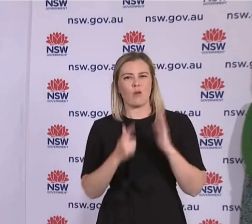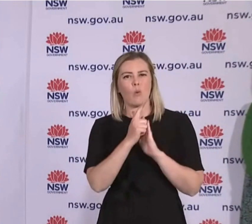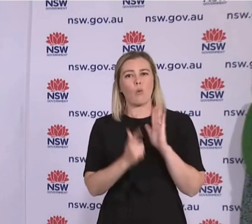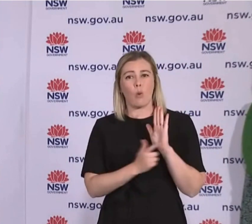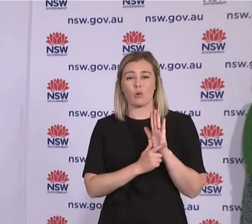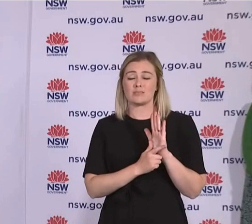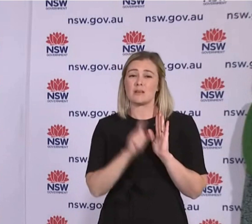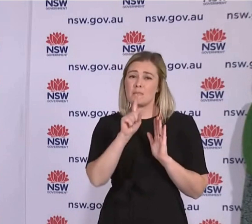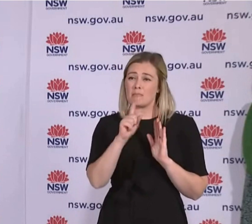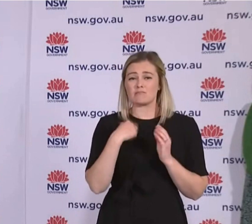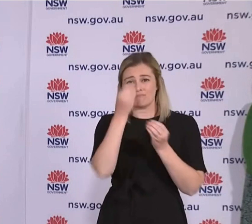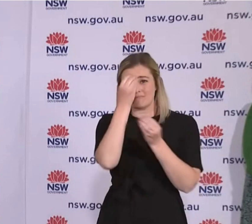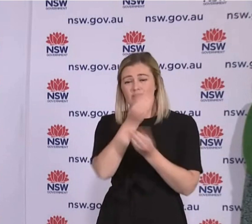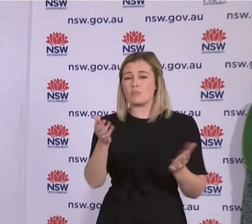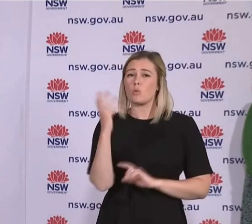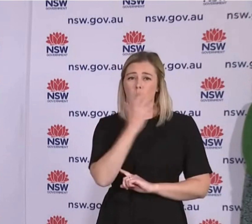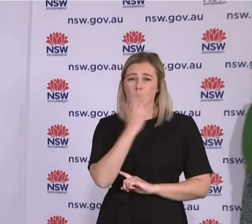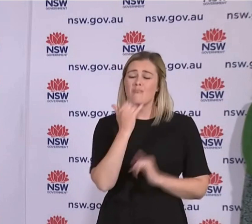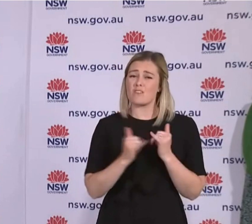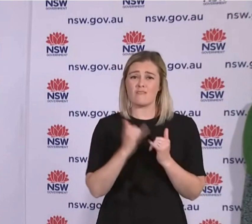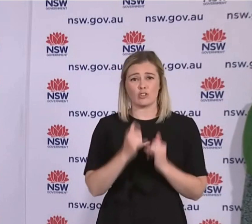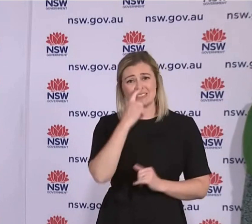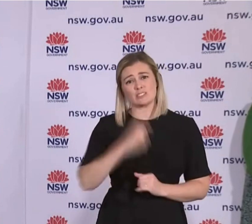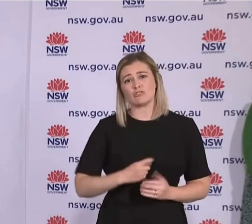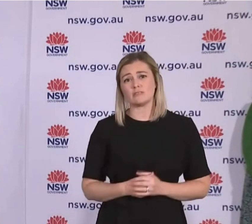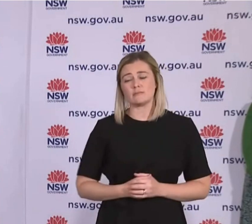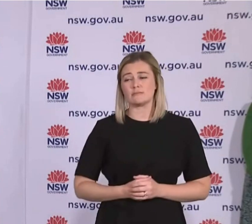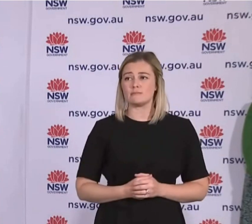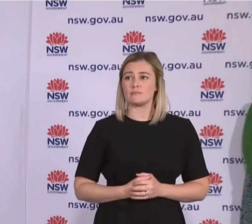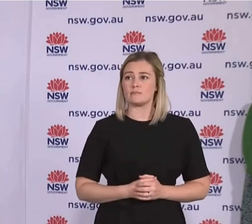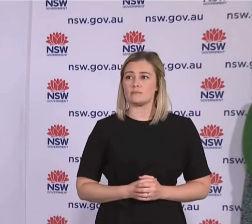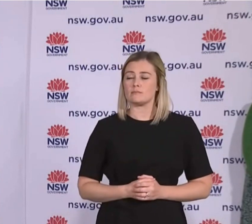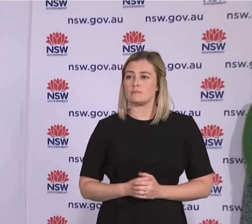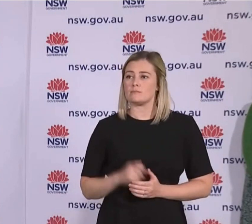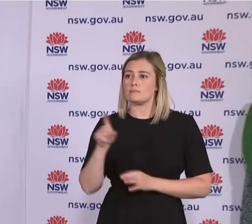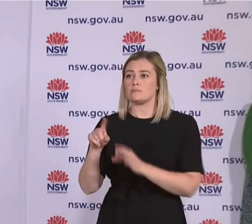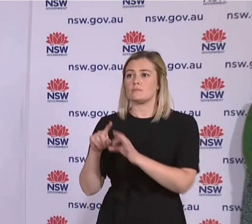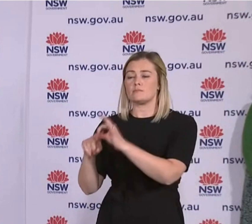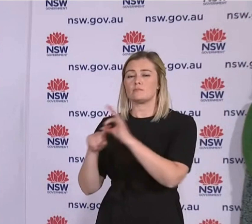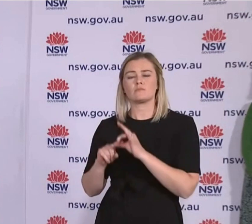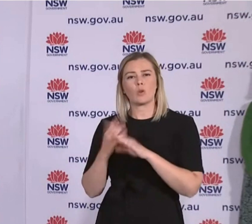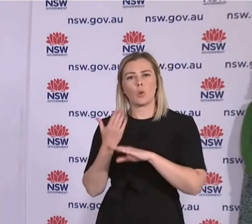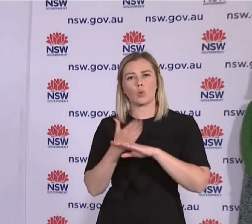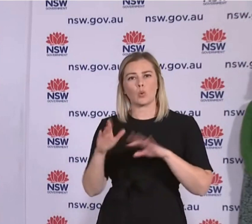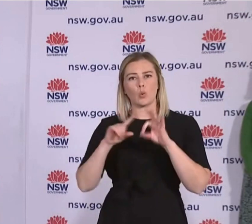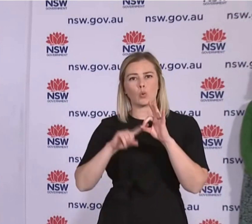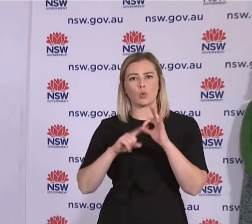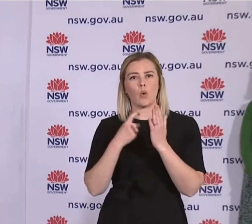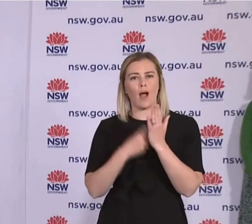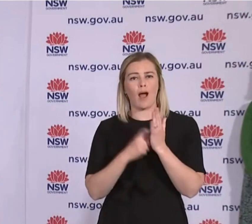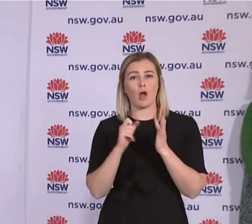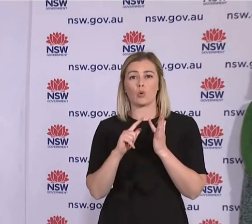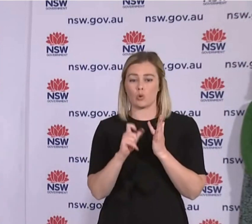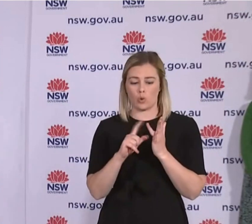how serious that criminal offence is. Minister, just on that, this new QR code checks the validity of the Service New South